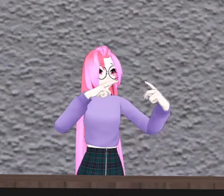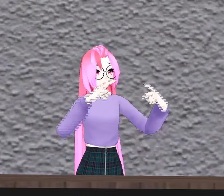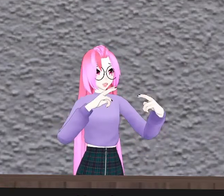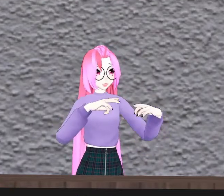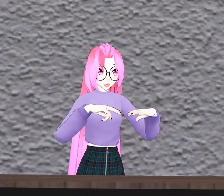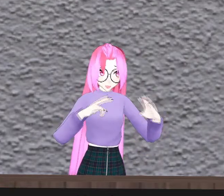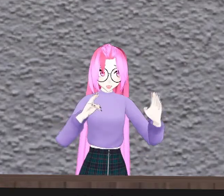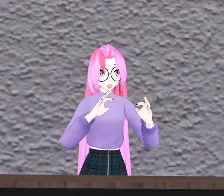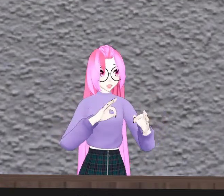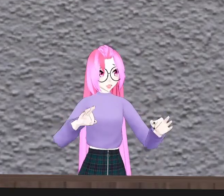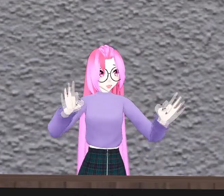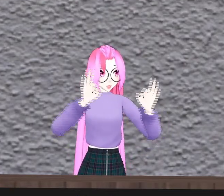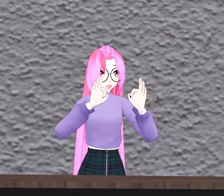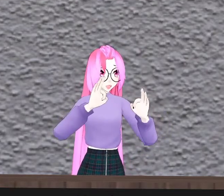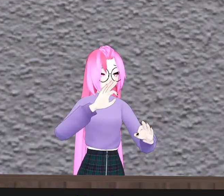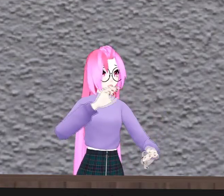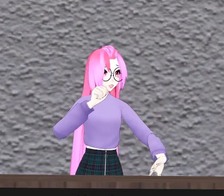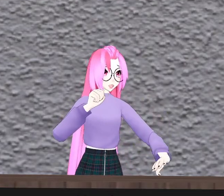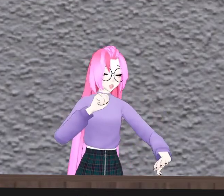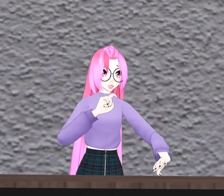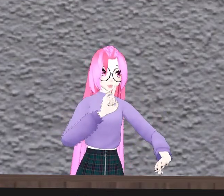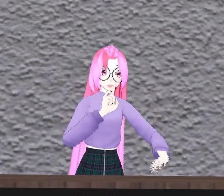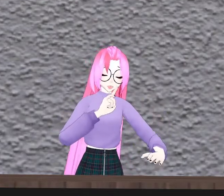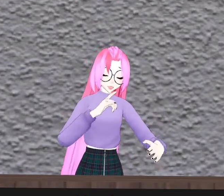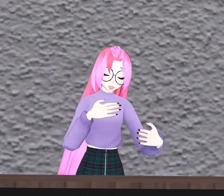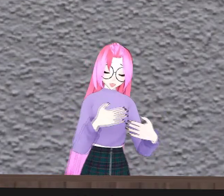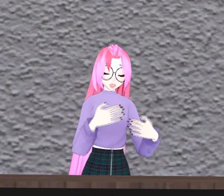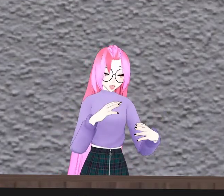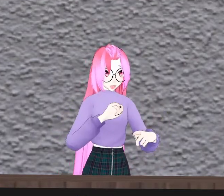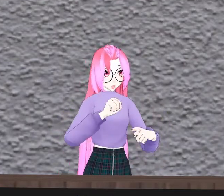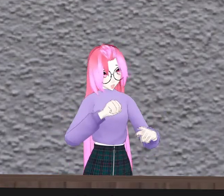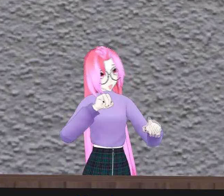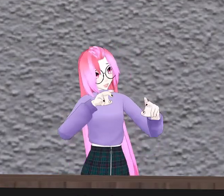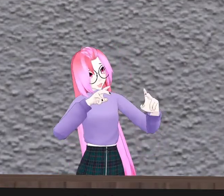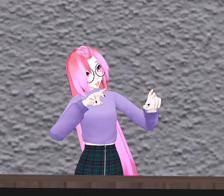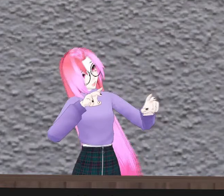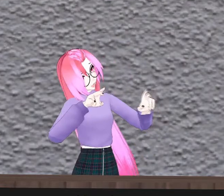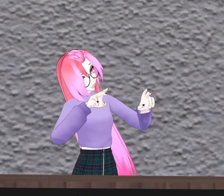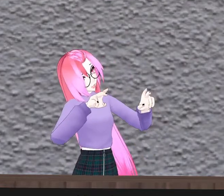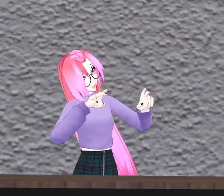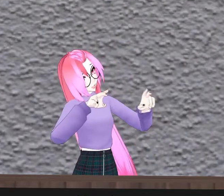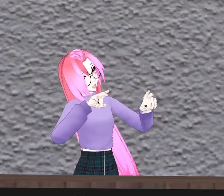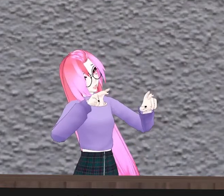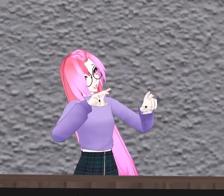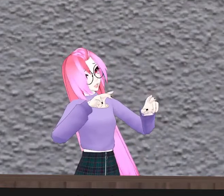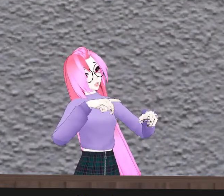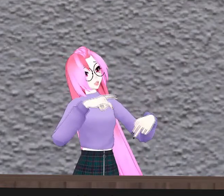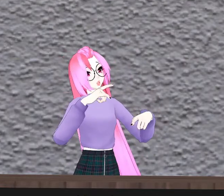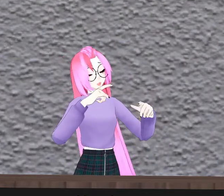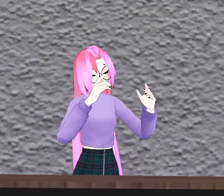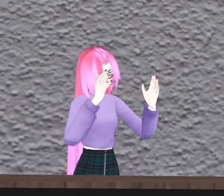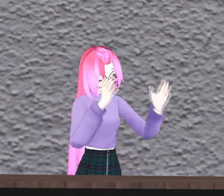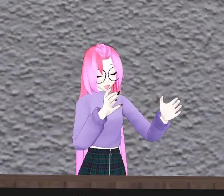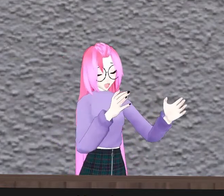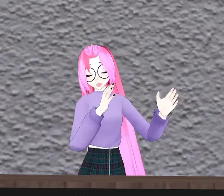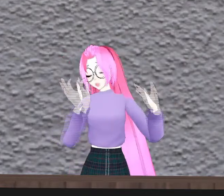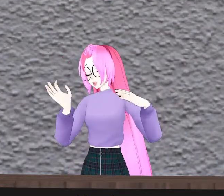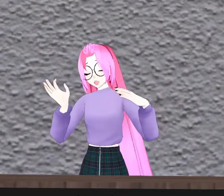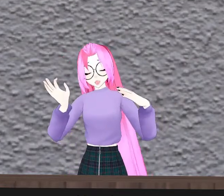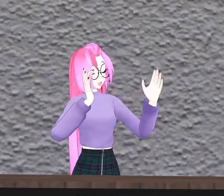contact is very important, and it's a good practice to get in the habit of just looking at somebody and not breaking away